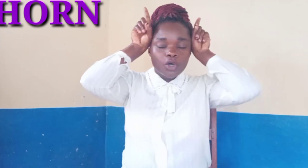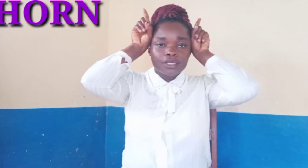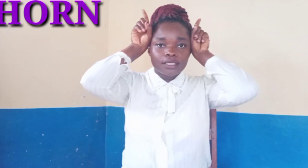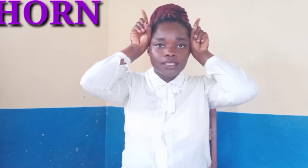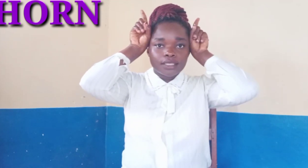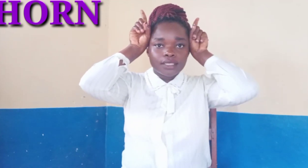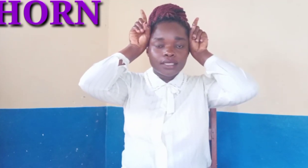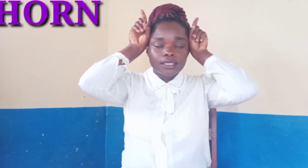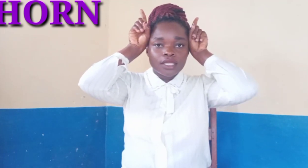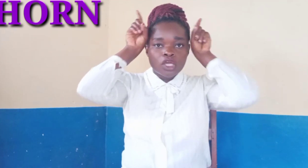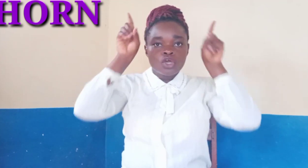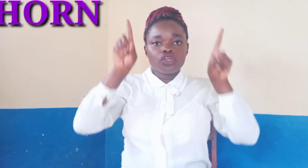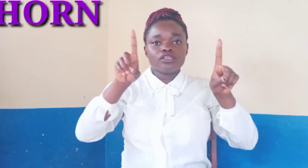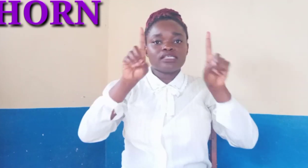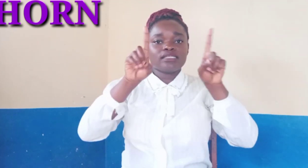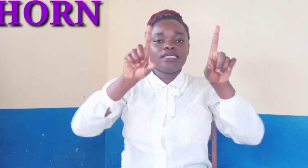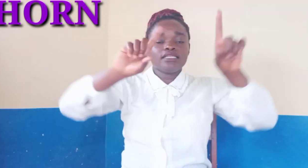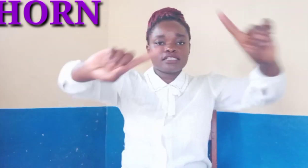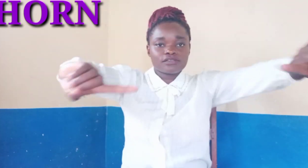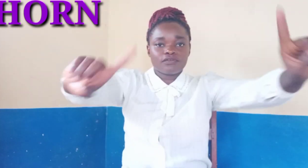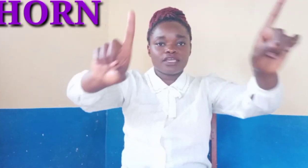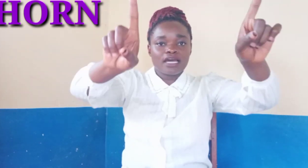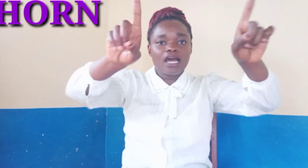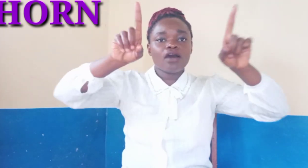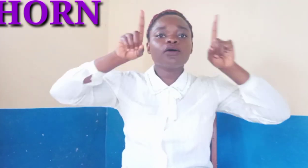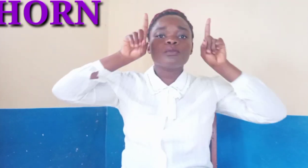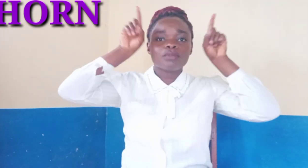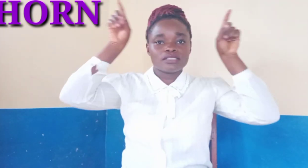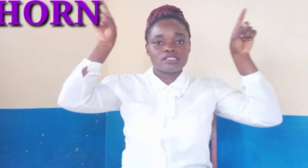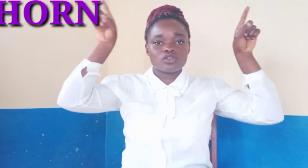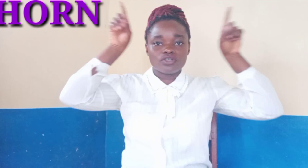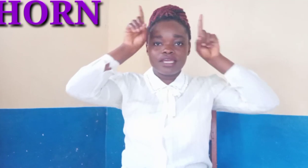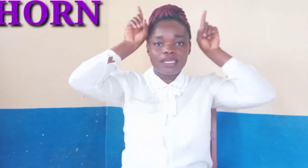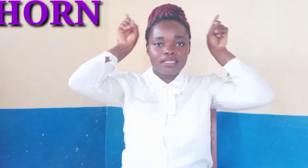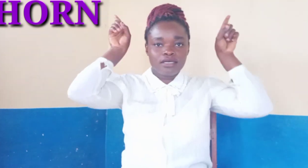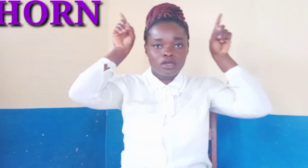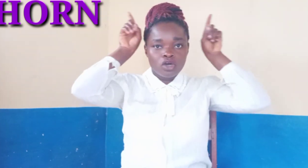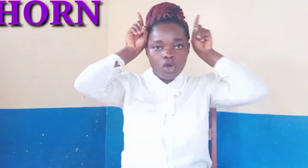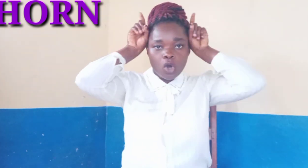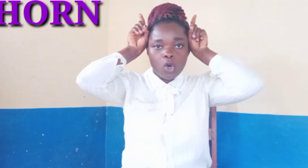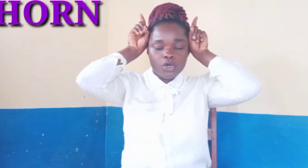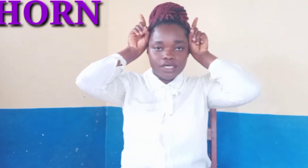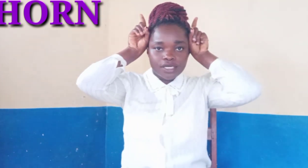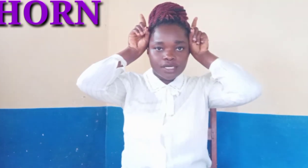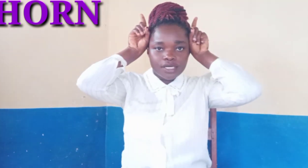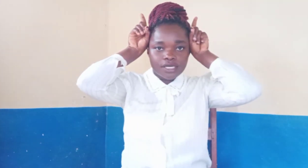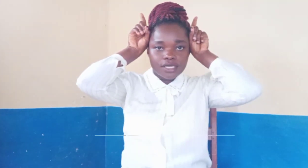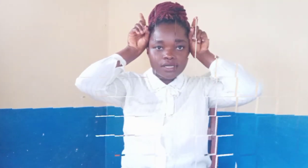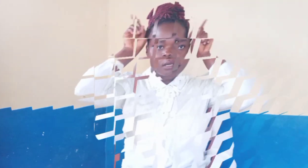Horn. Using the index finger, place it on your head. Horn.